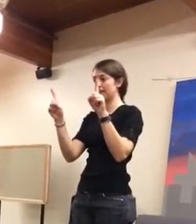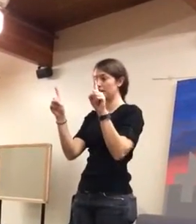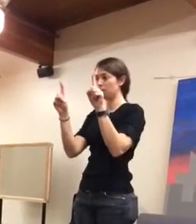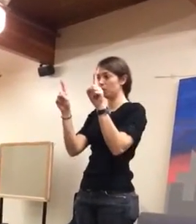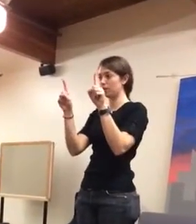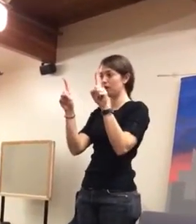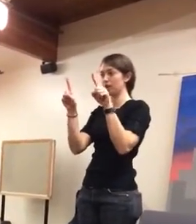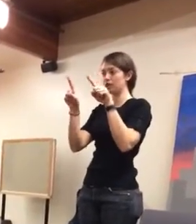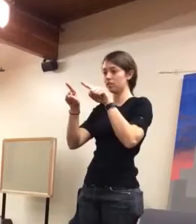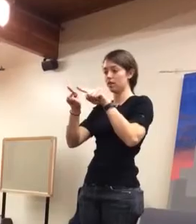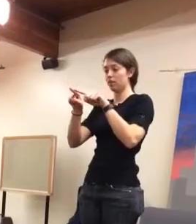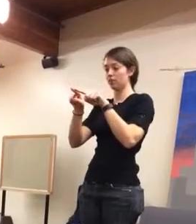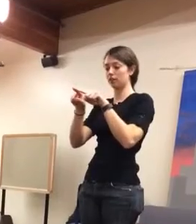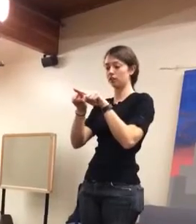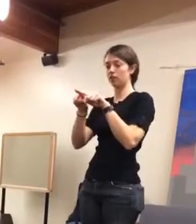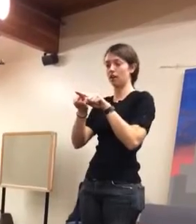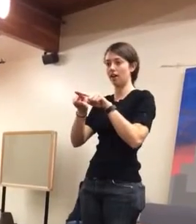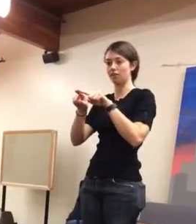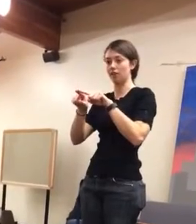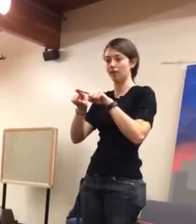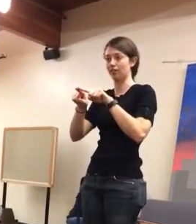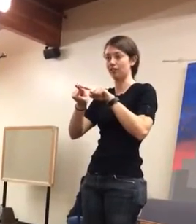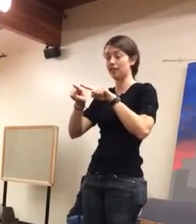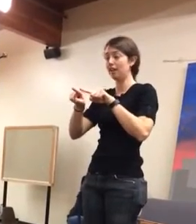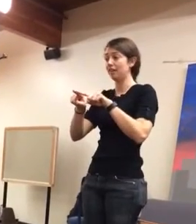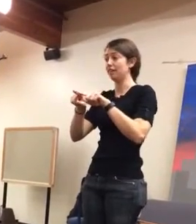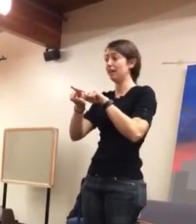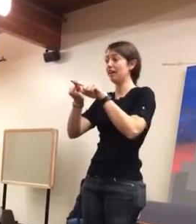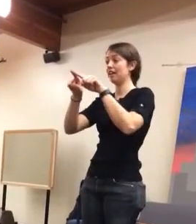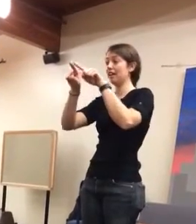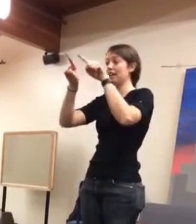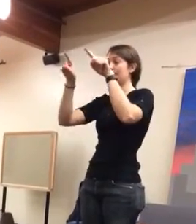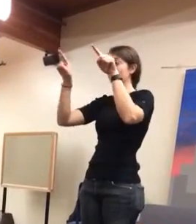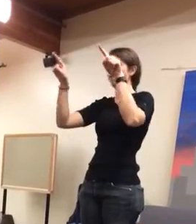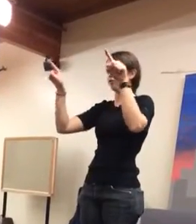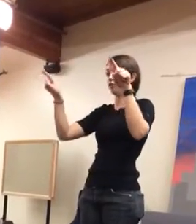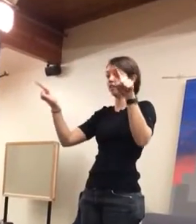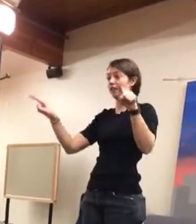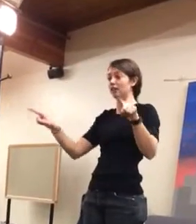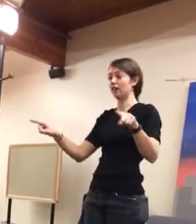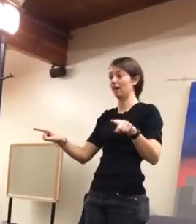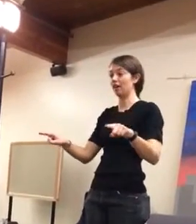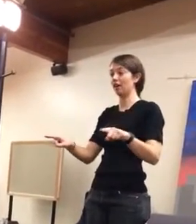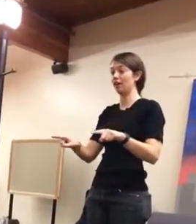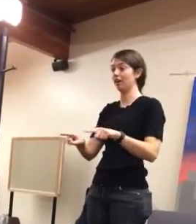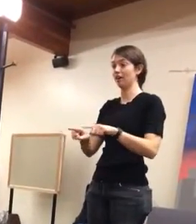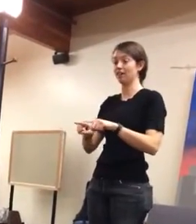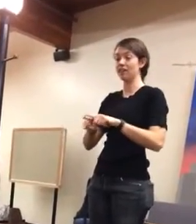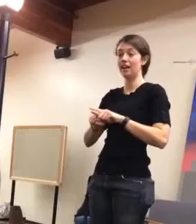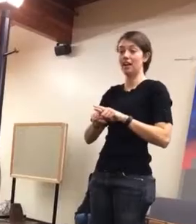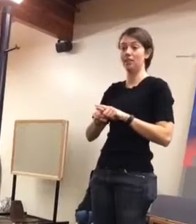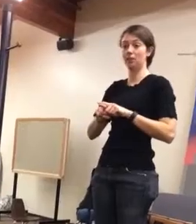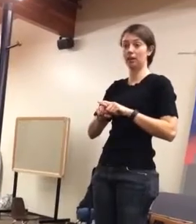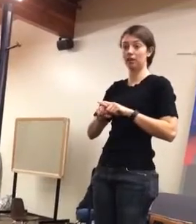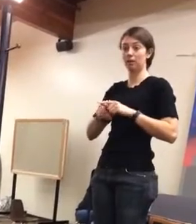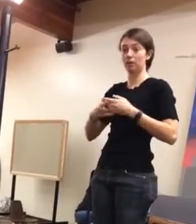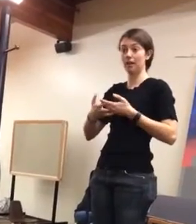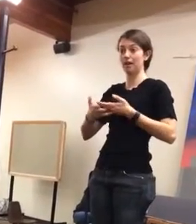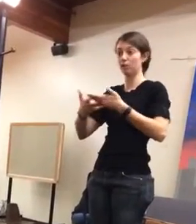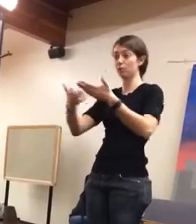take our pointer fingers, and we're going to trace a heart in front of us. Let every heart, and then we're going to prepare a